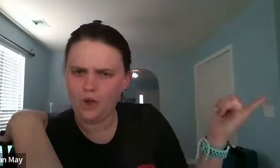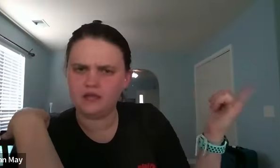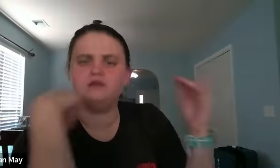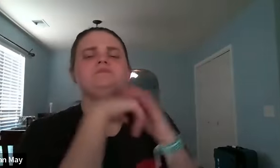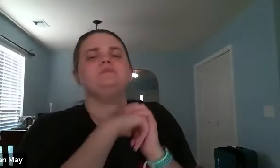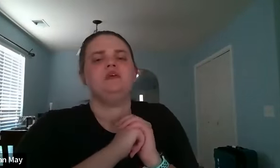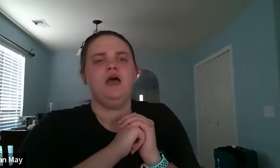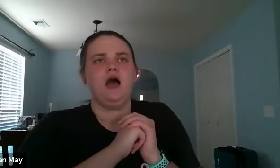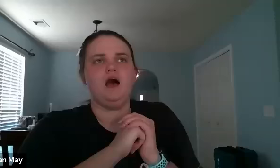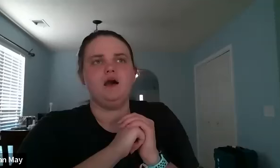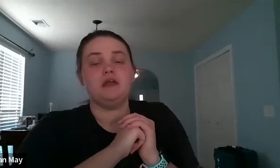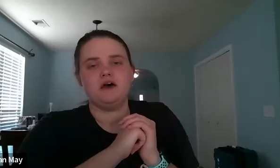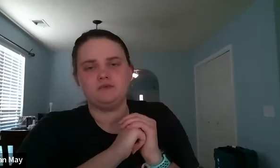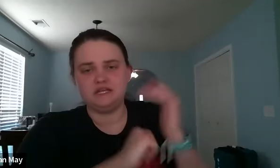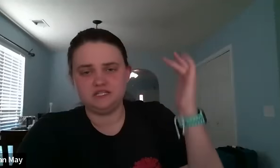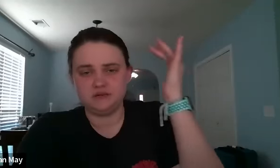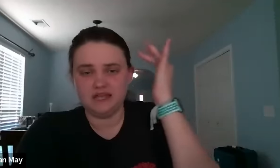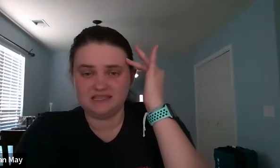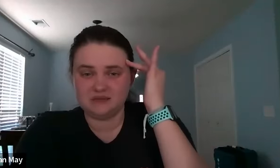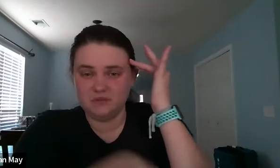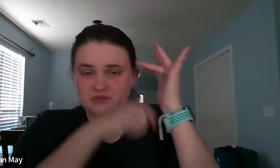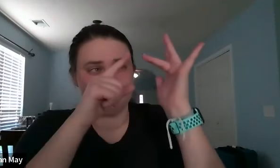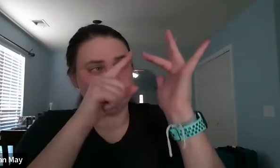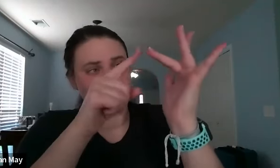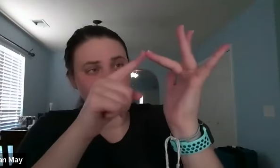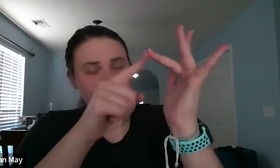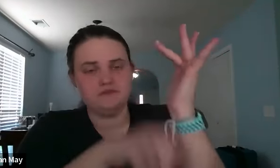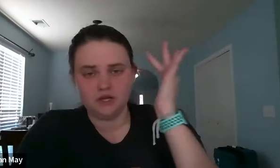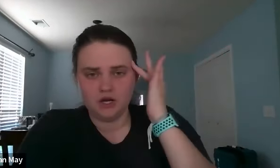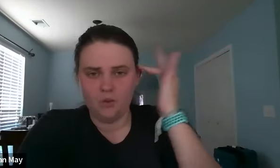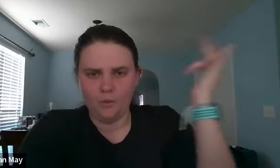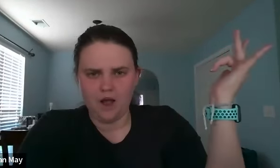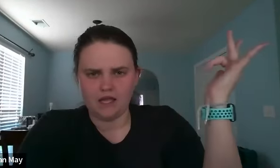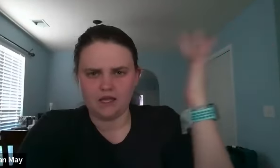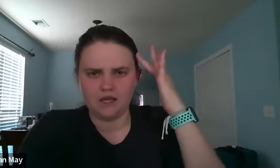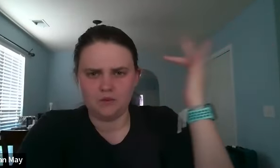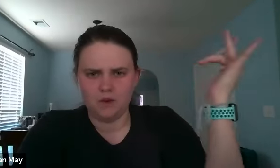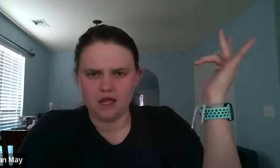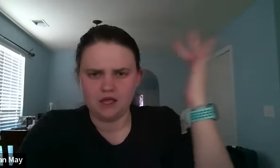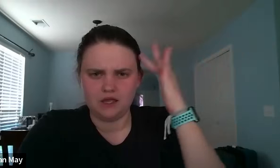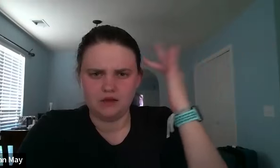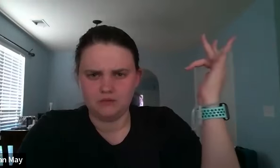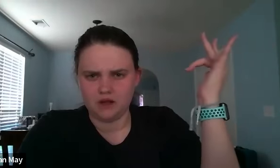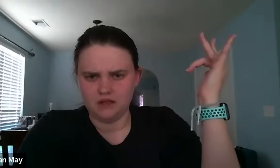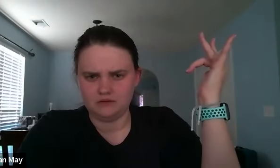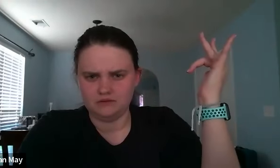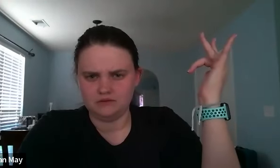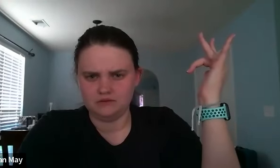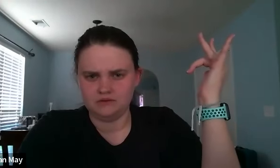Why? Another way to do it is some people do their middle finger. Why? Why? Why?